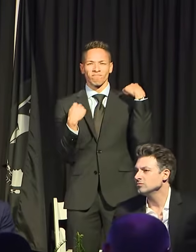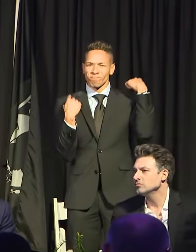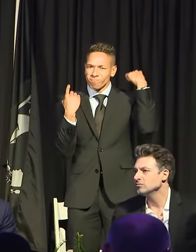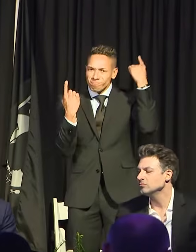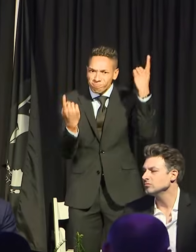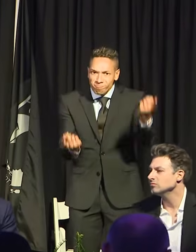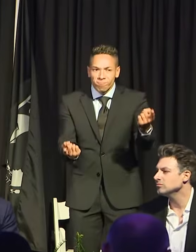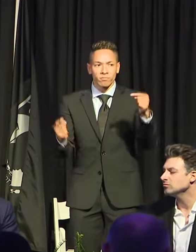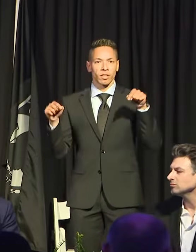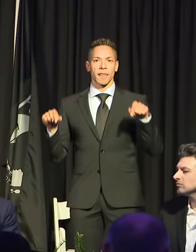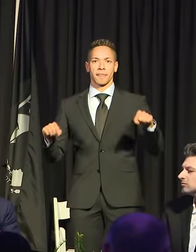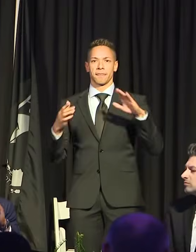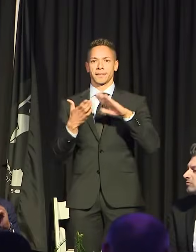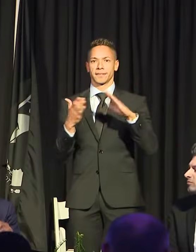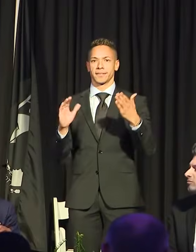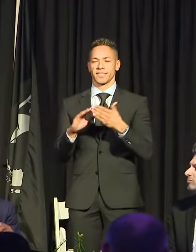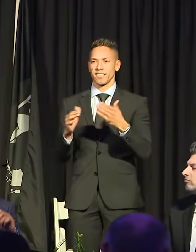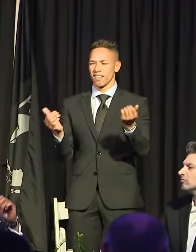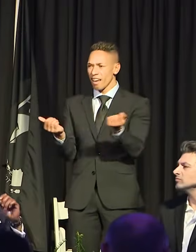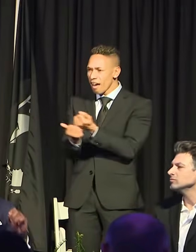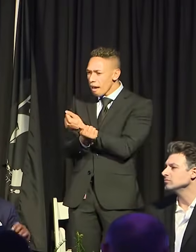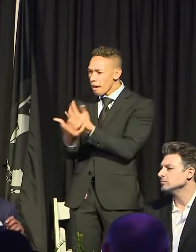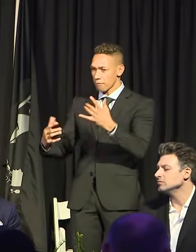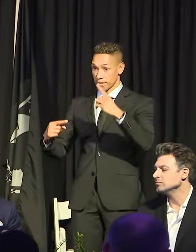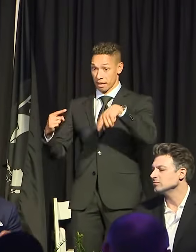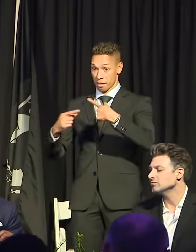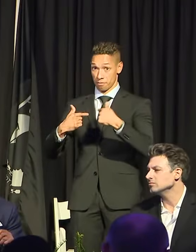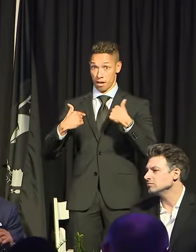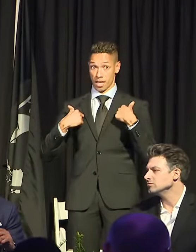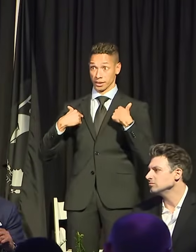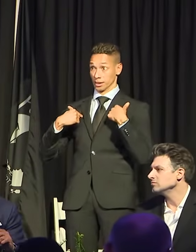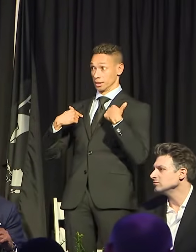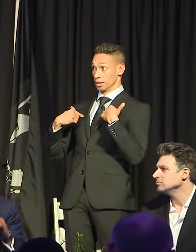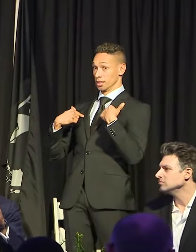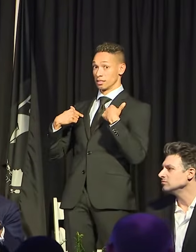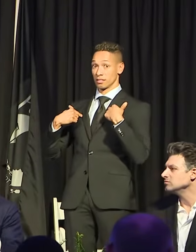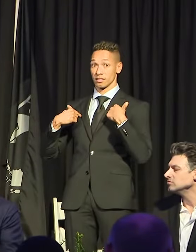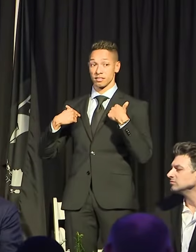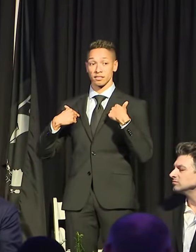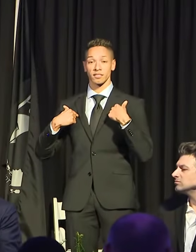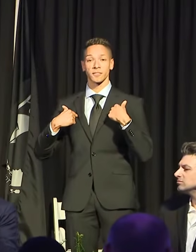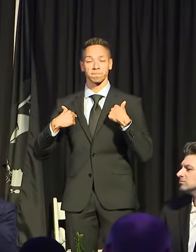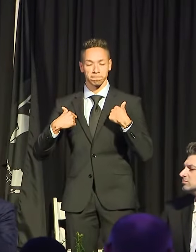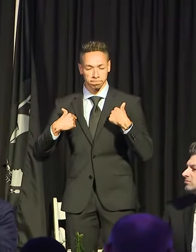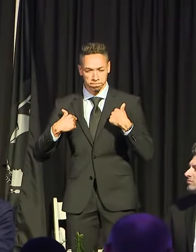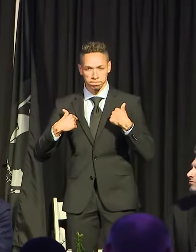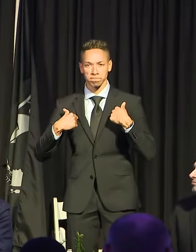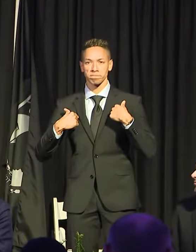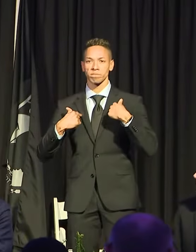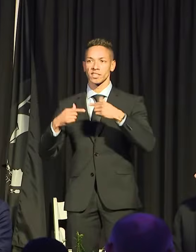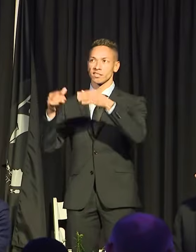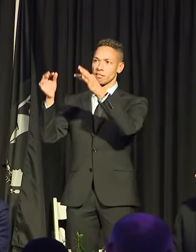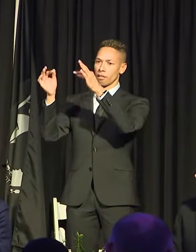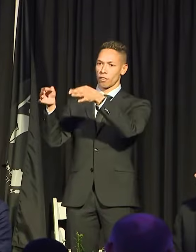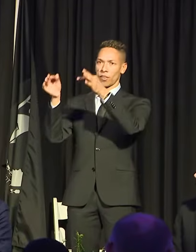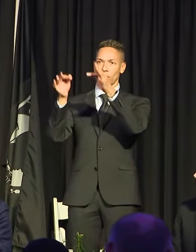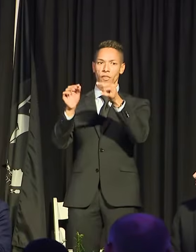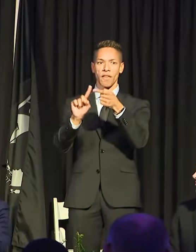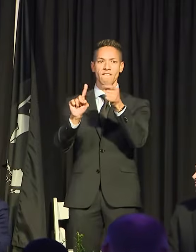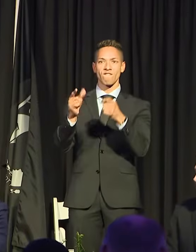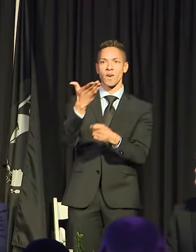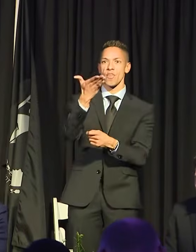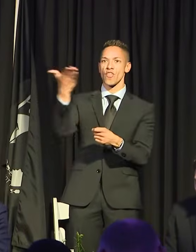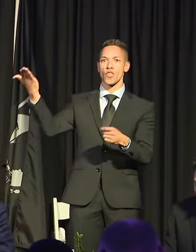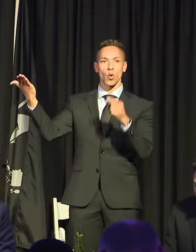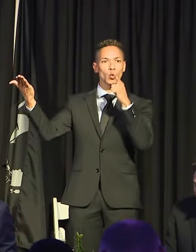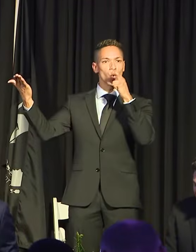this city, everything about us has been dictated by those who